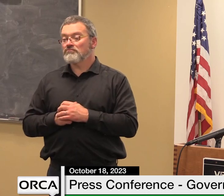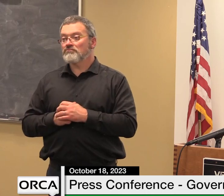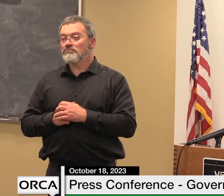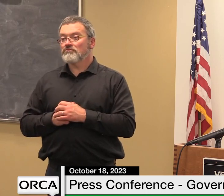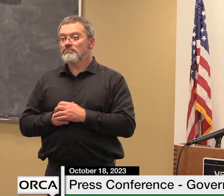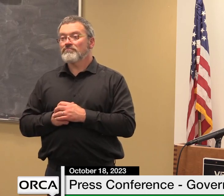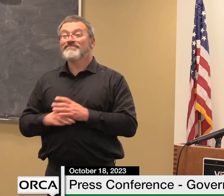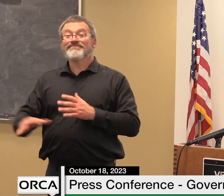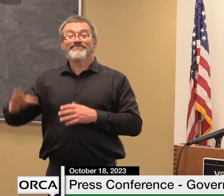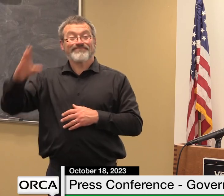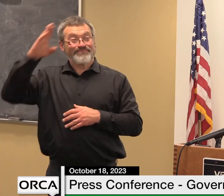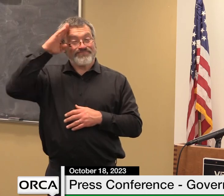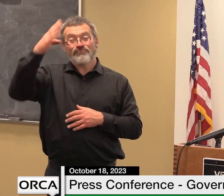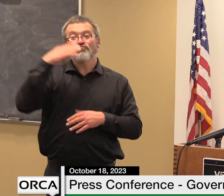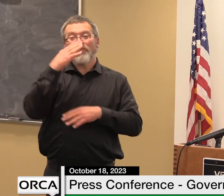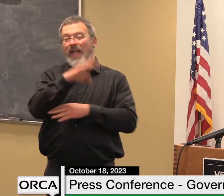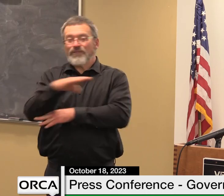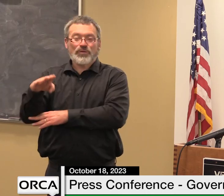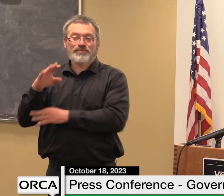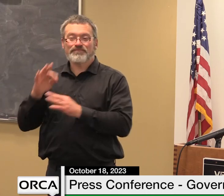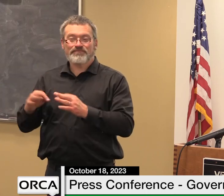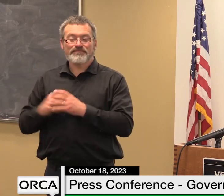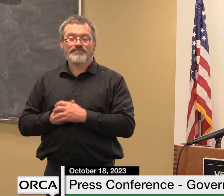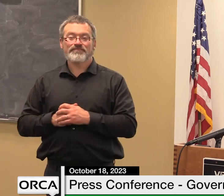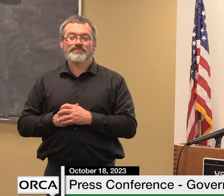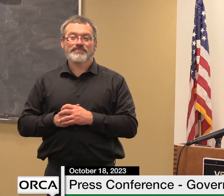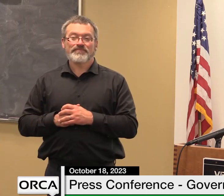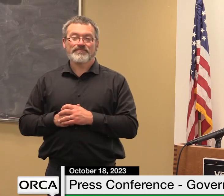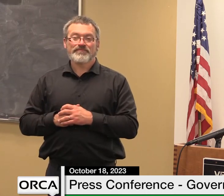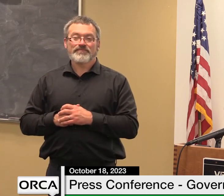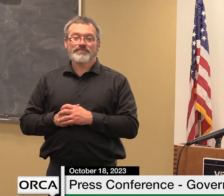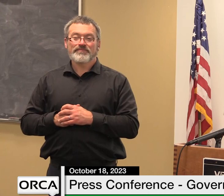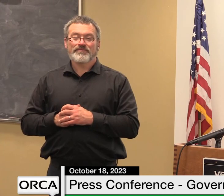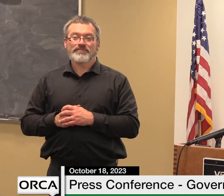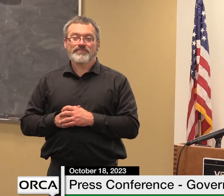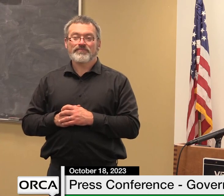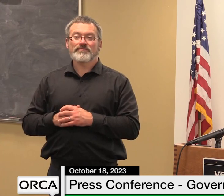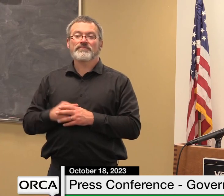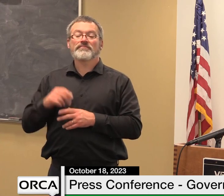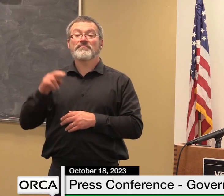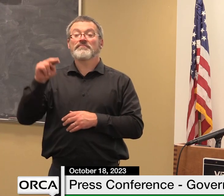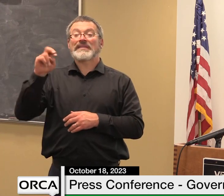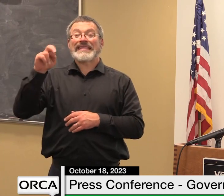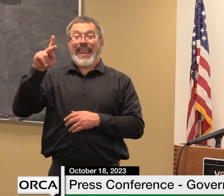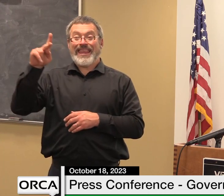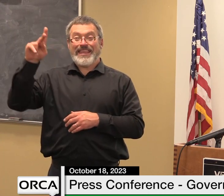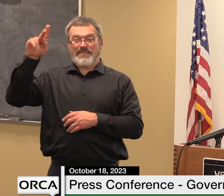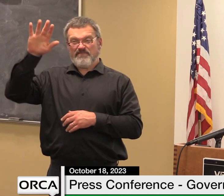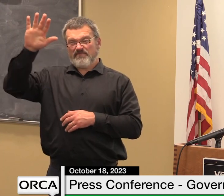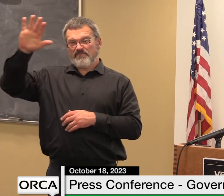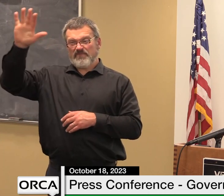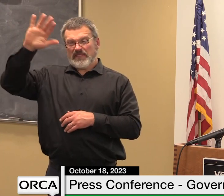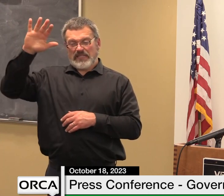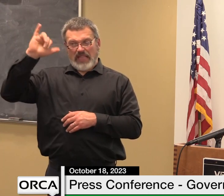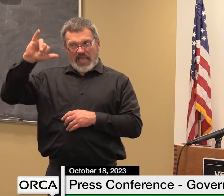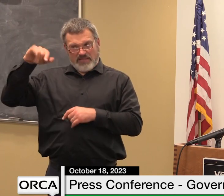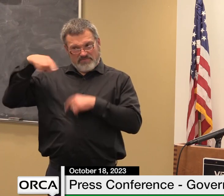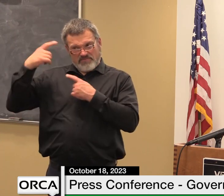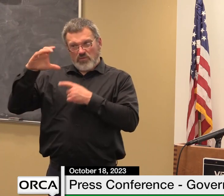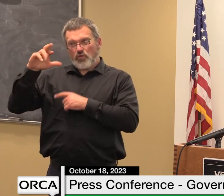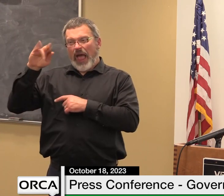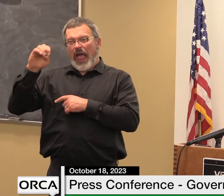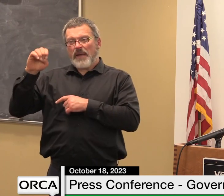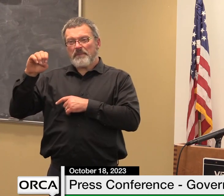Yes, good afternoon, Governor. We've had a couple of serious crimes up here in the Northeast Kingdom the last several days. A couple